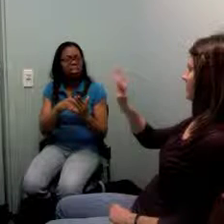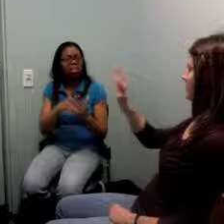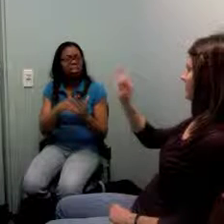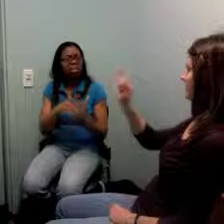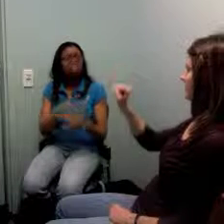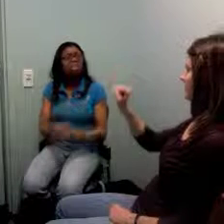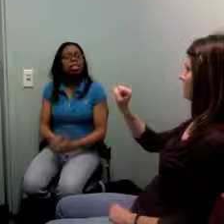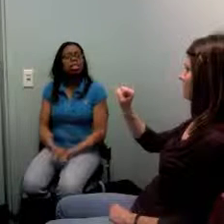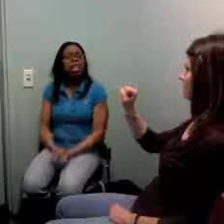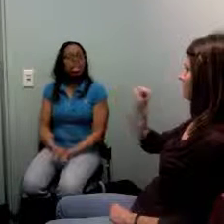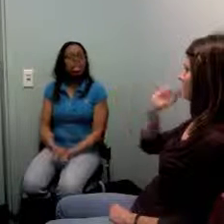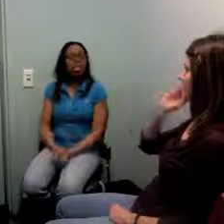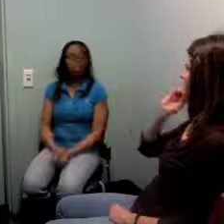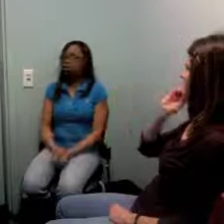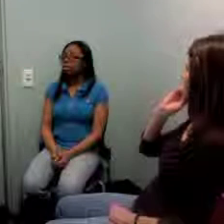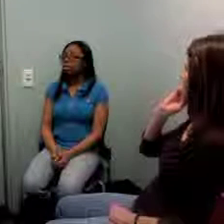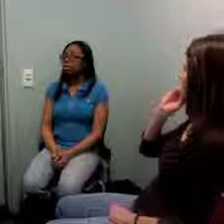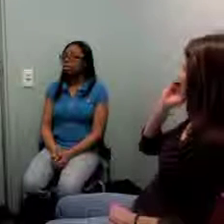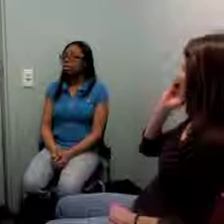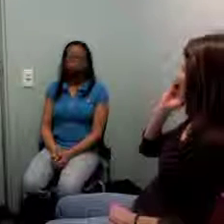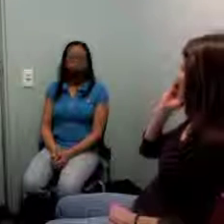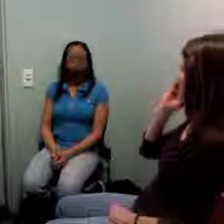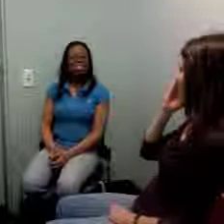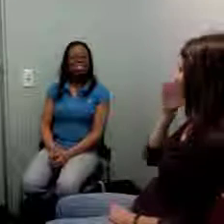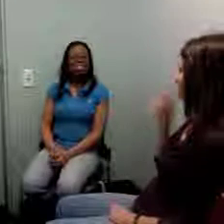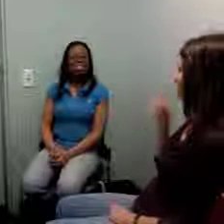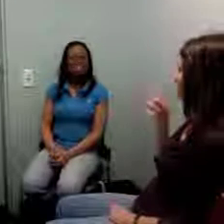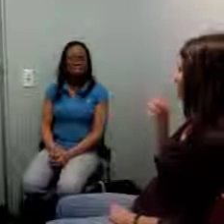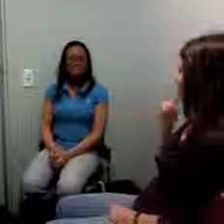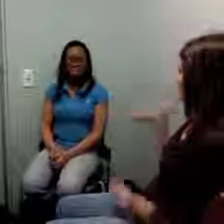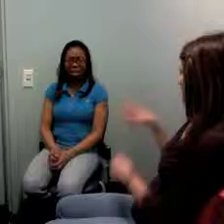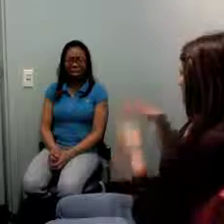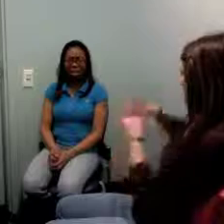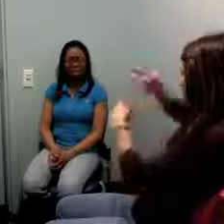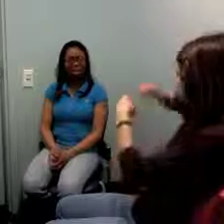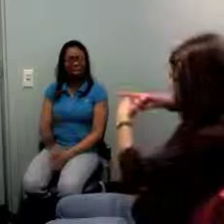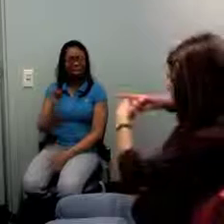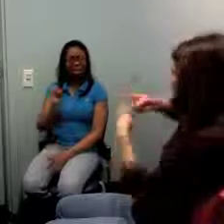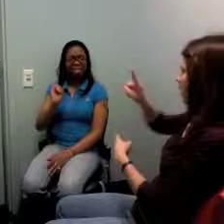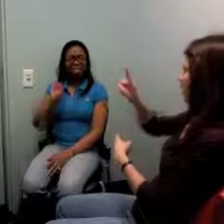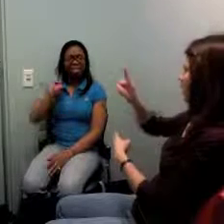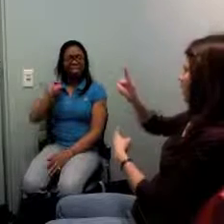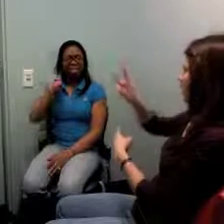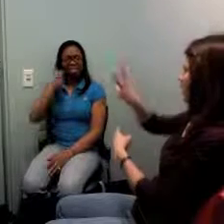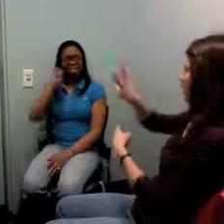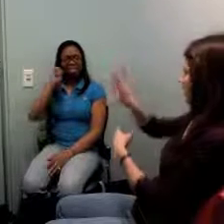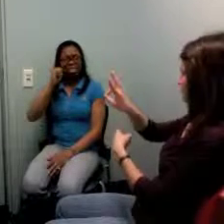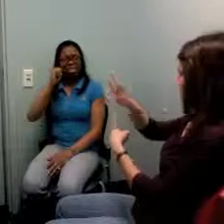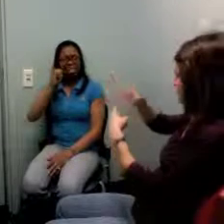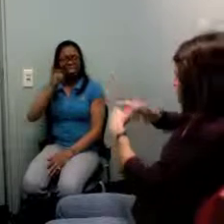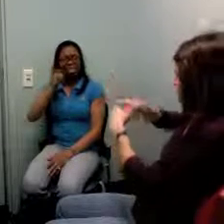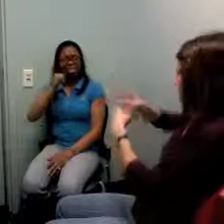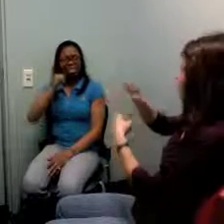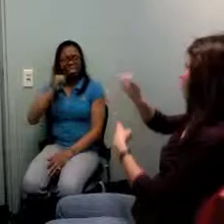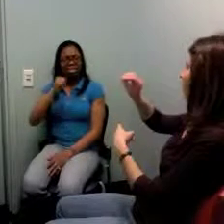Oh, Jack Gibbons. Jack Gibbons. Oh, sorry. Do you know that Yes, restaurant? yeah, I know exactly where it's at.